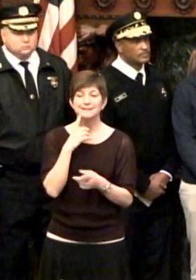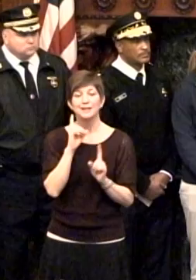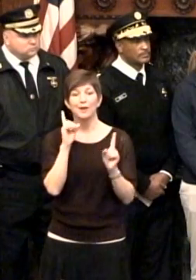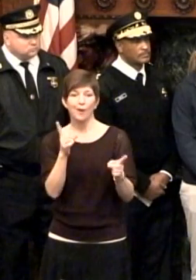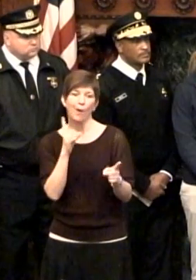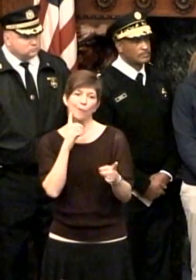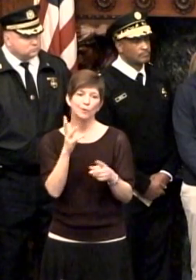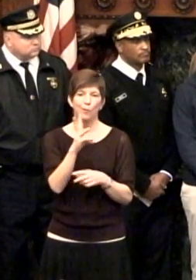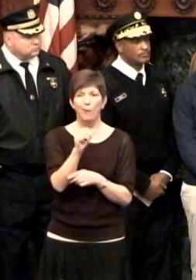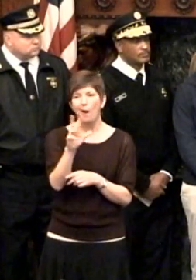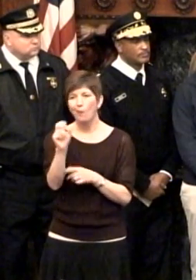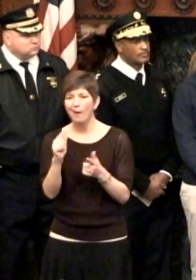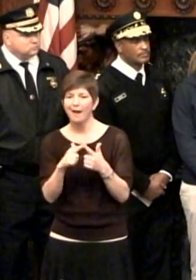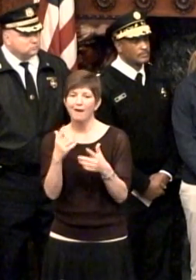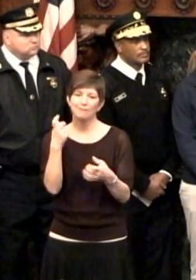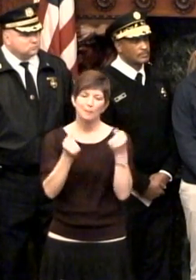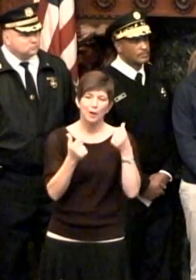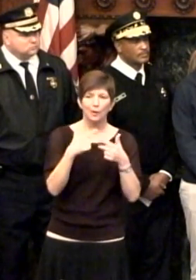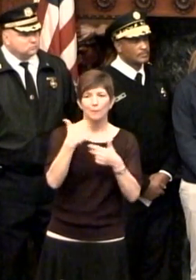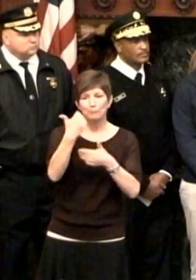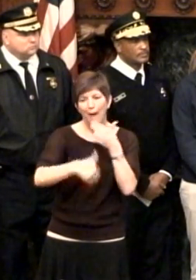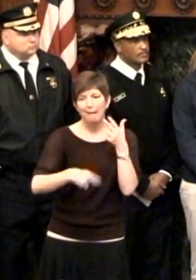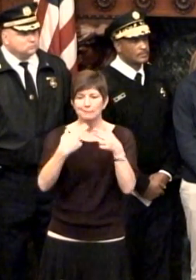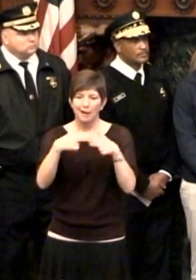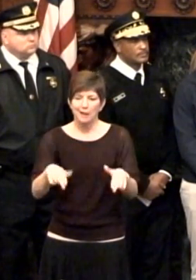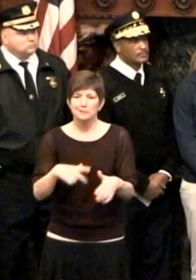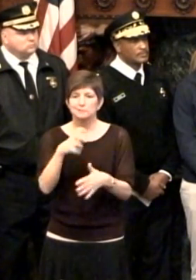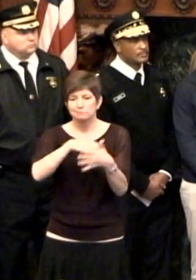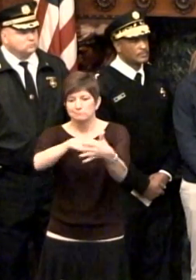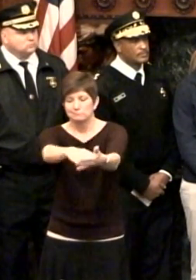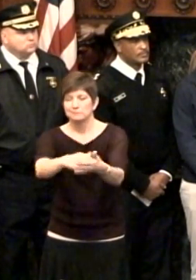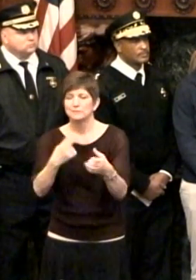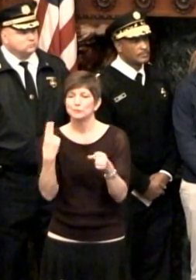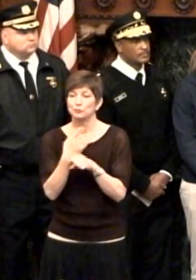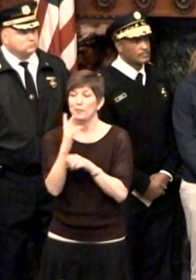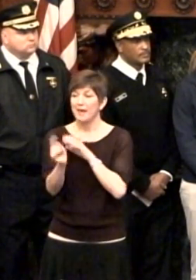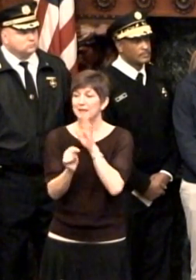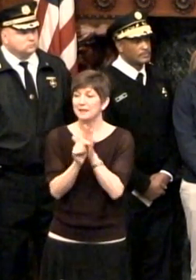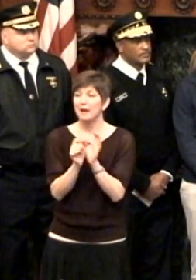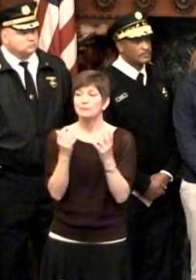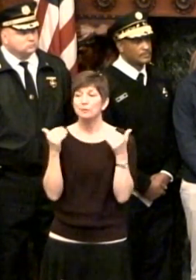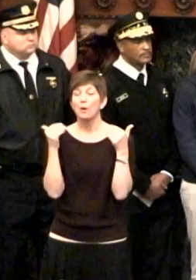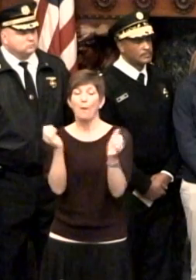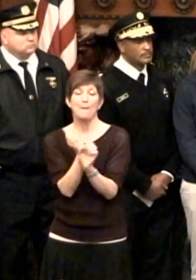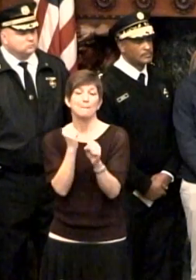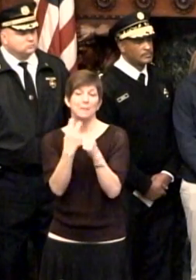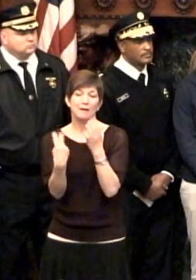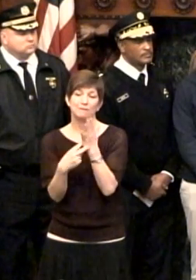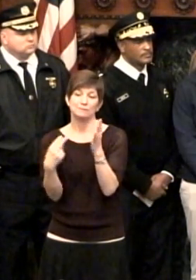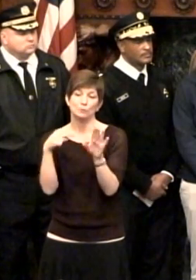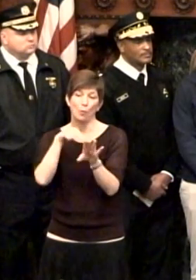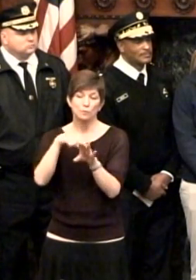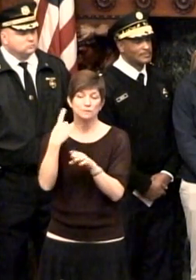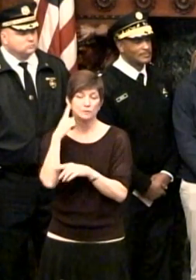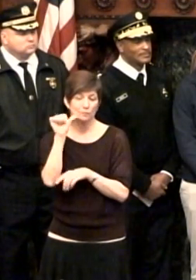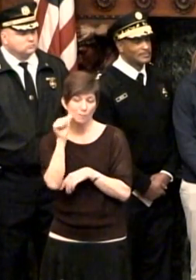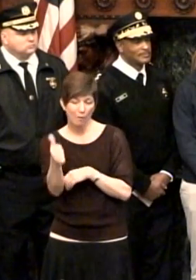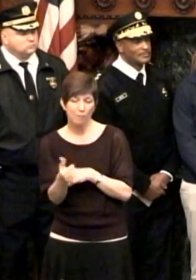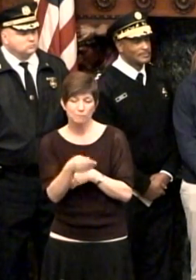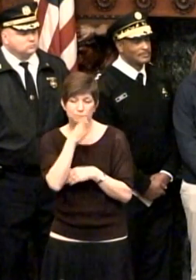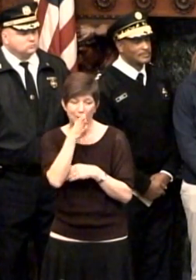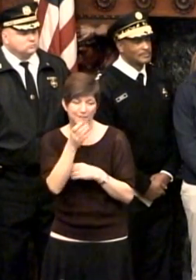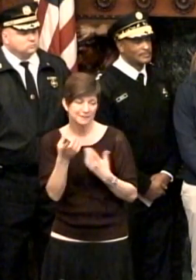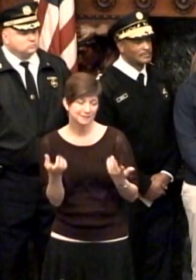bread, and eggs, so use that time to make French toast for tomorrow's breakfast.